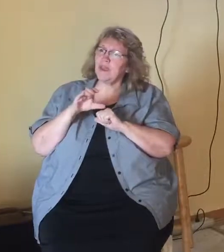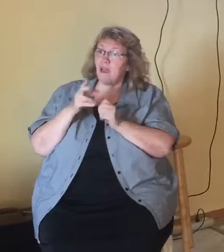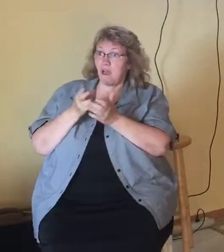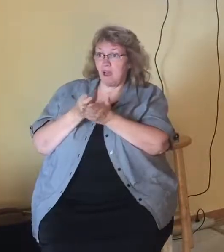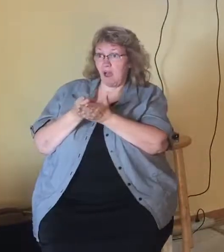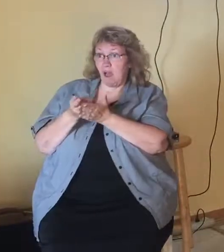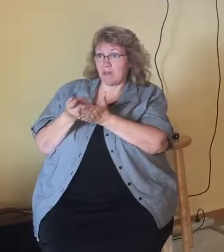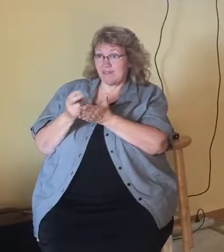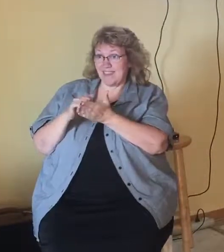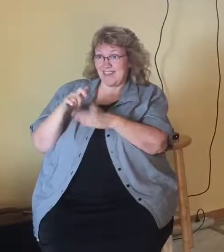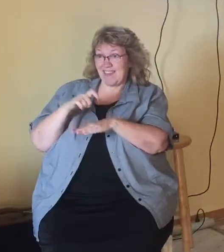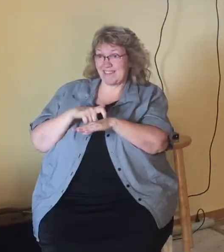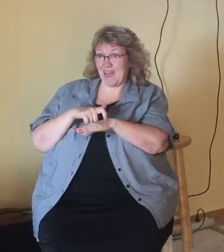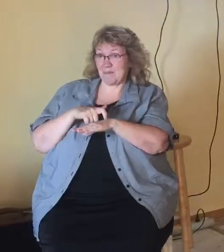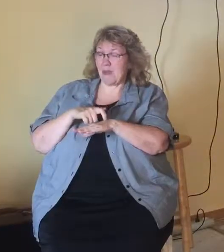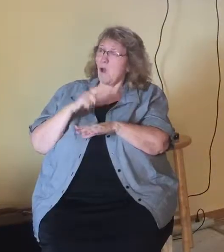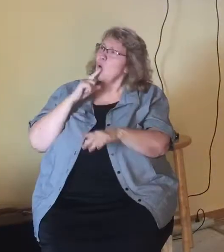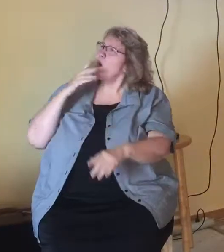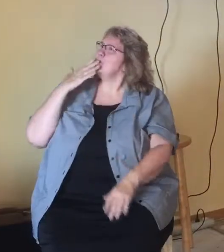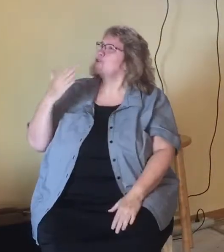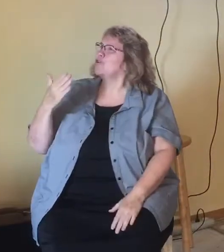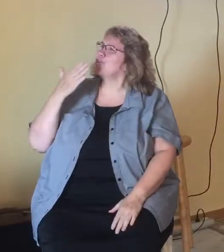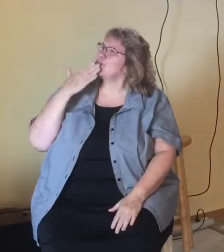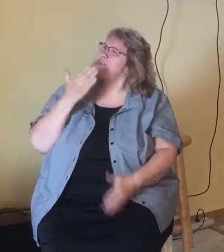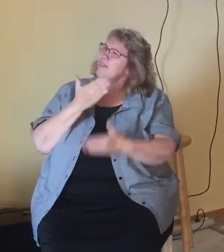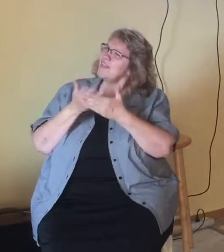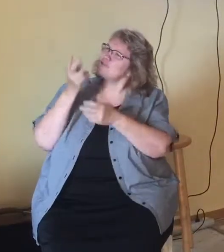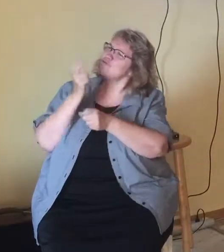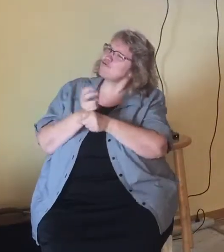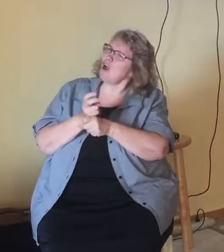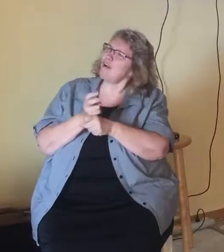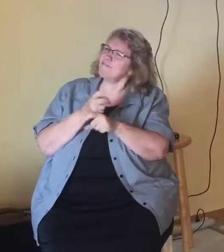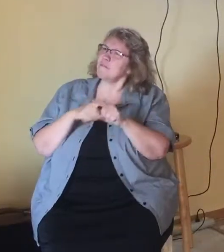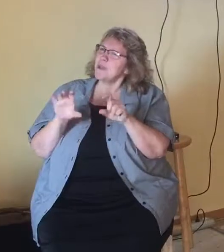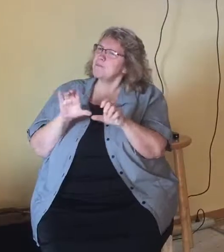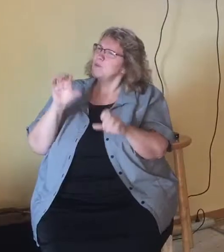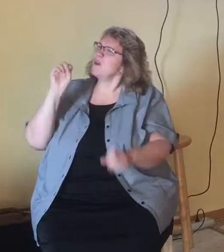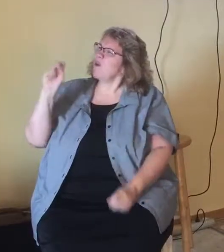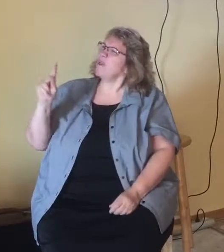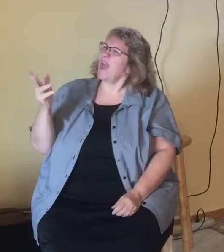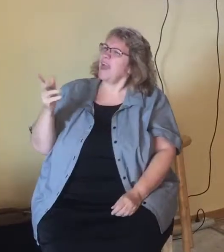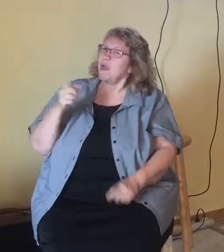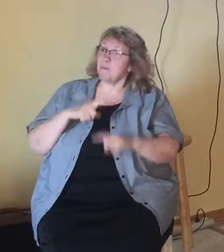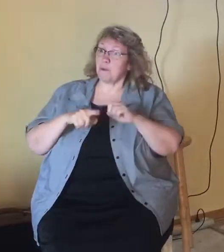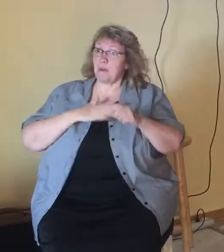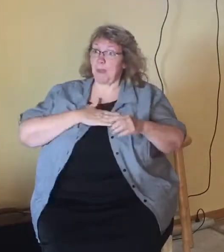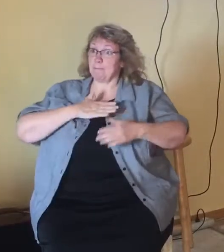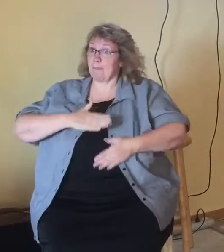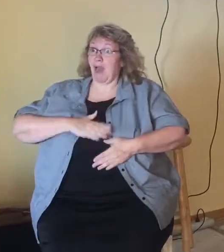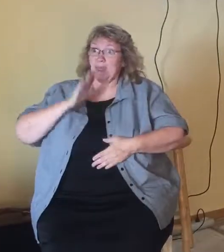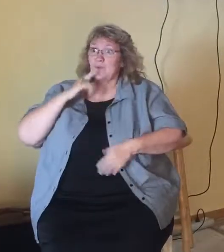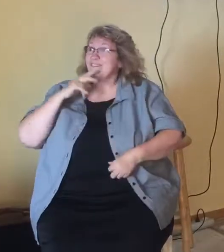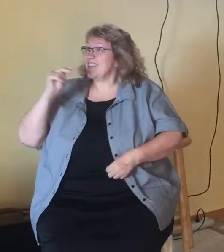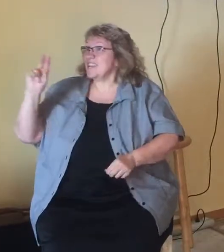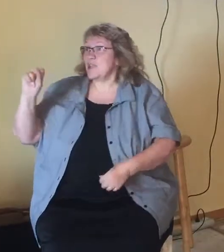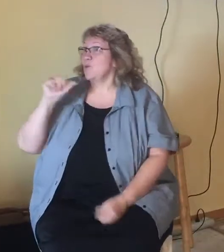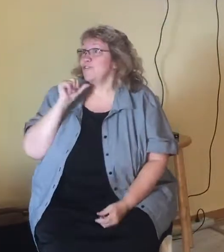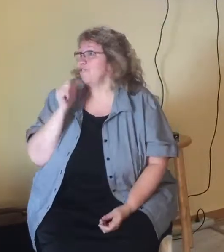honestly answered, "I'm good. Things are rough right now, but I'm doing okay." But my body would have said, "No, you're